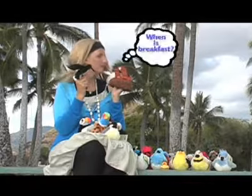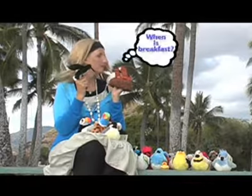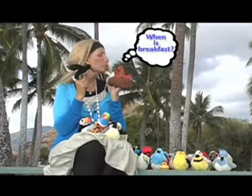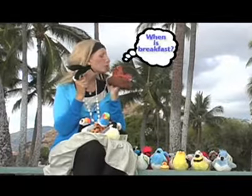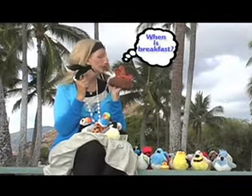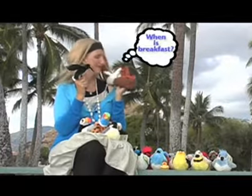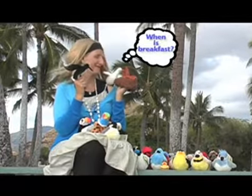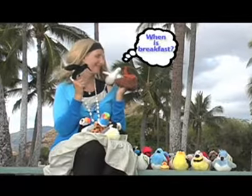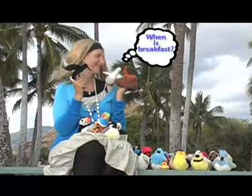is breakfast?